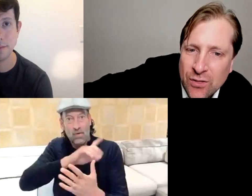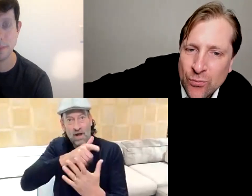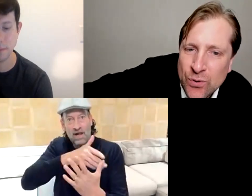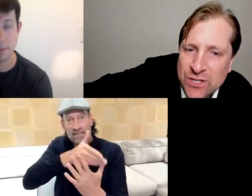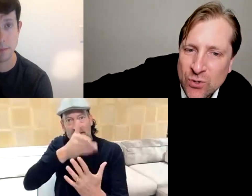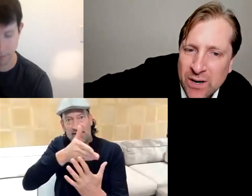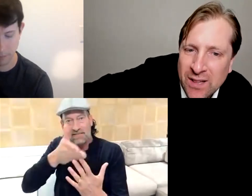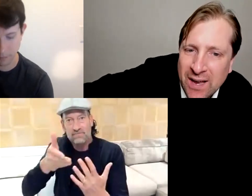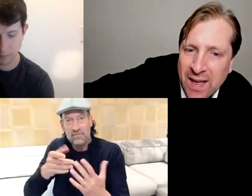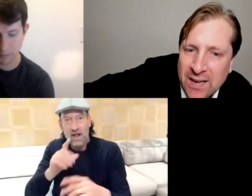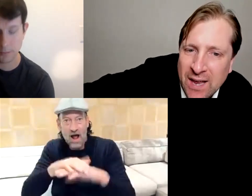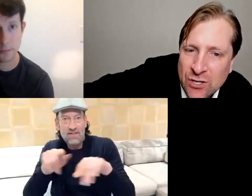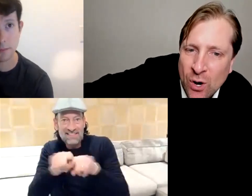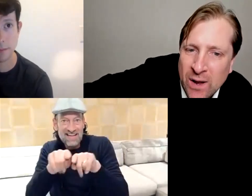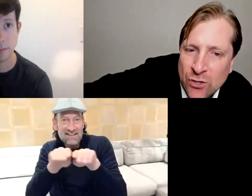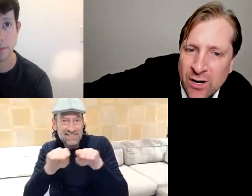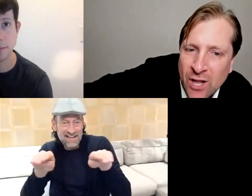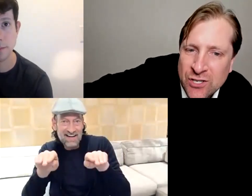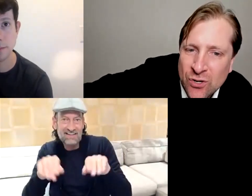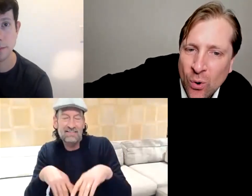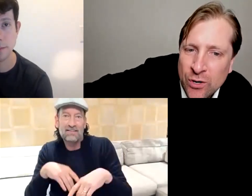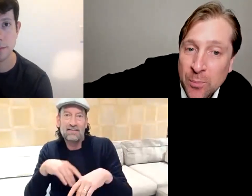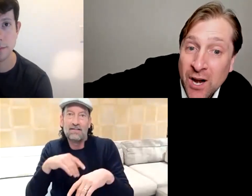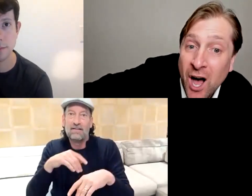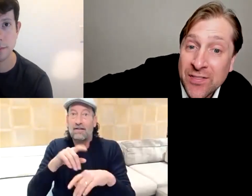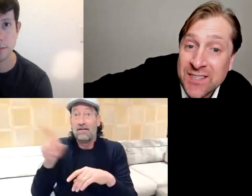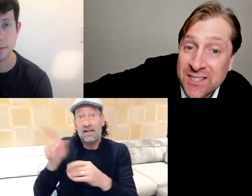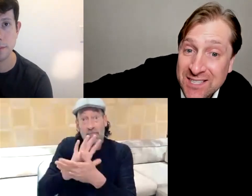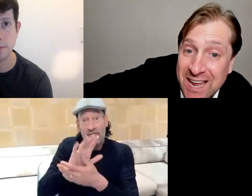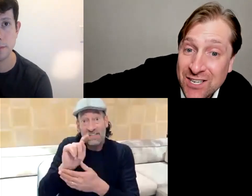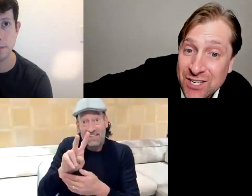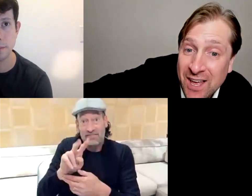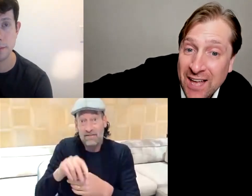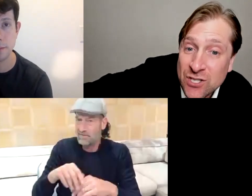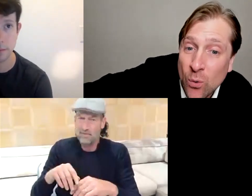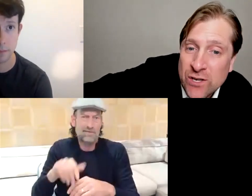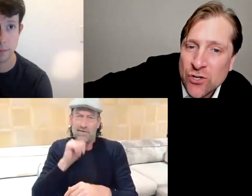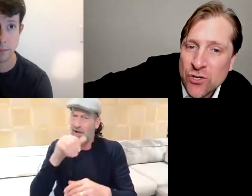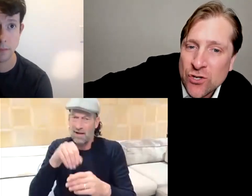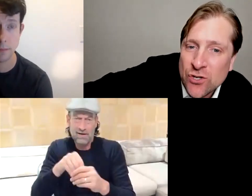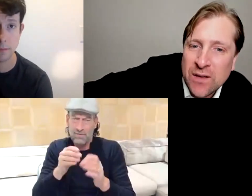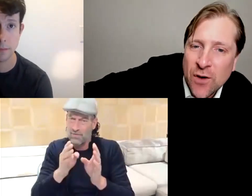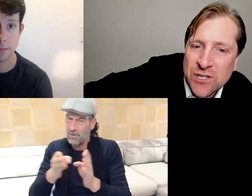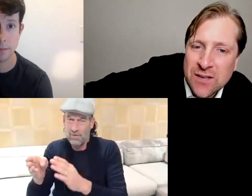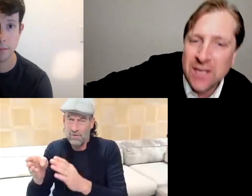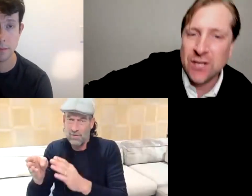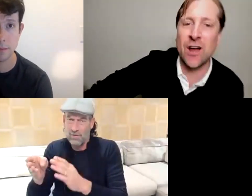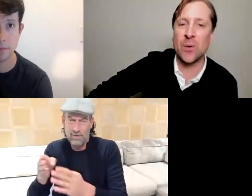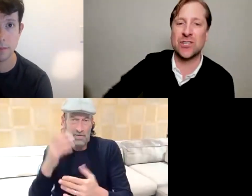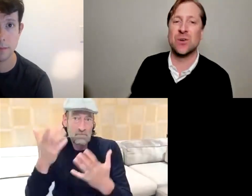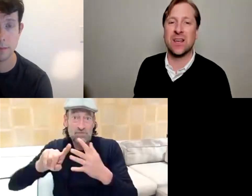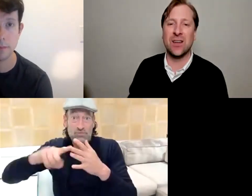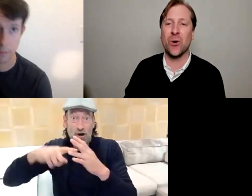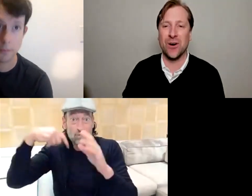transition through the storyline and go in chronological order, but on the stage. And so when you're doing film or TV, you're not